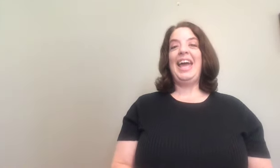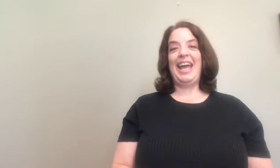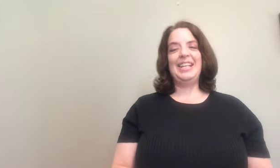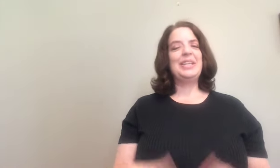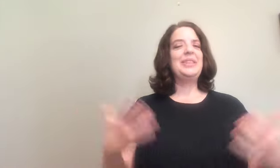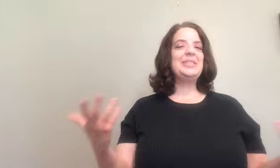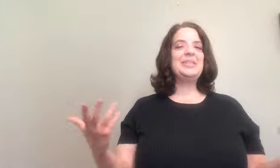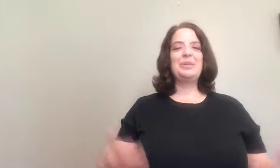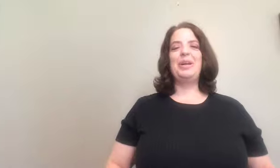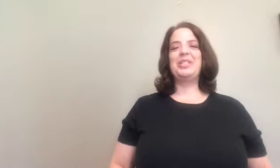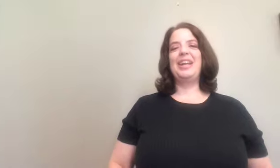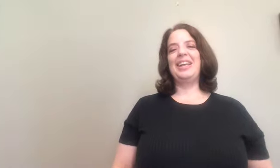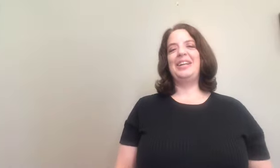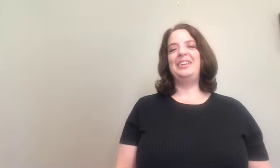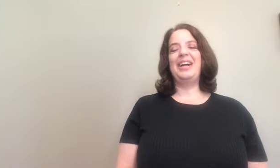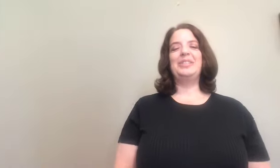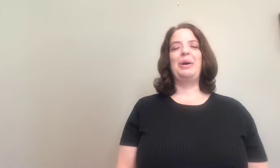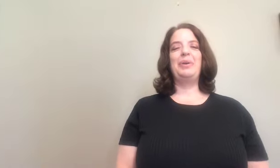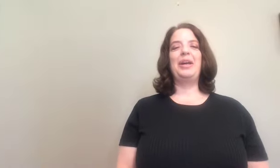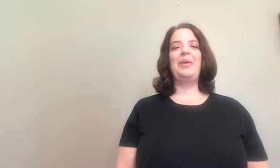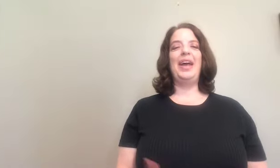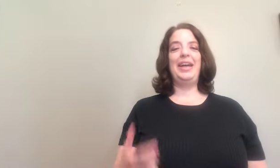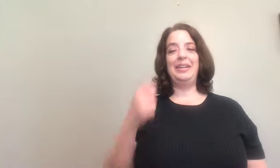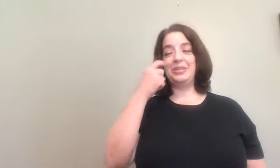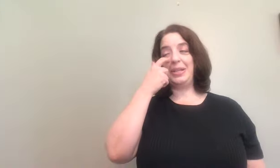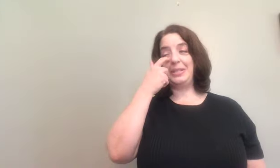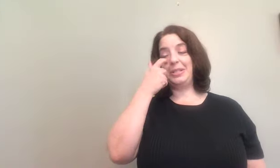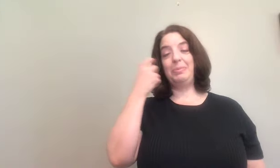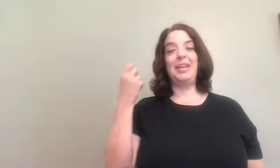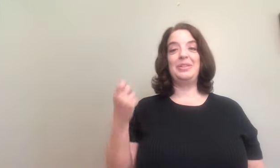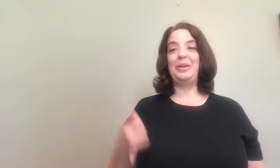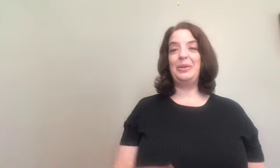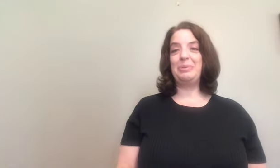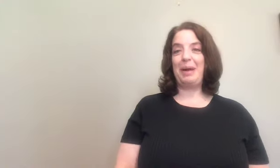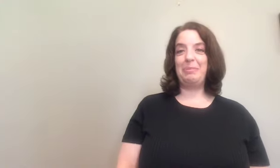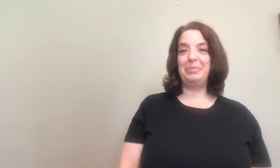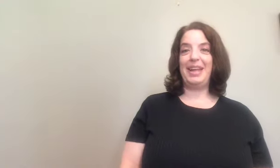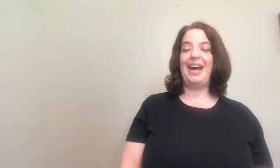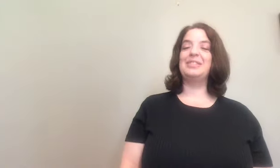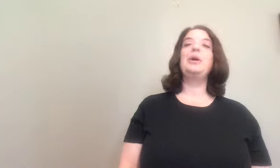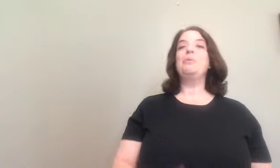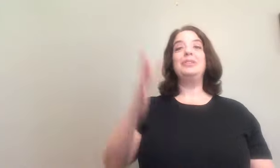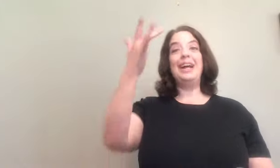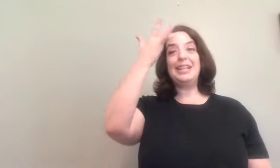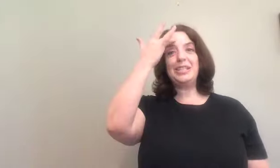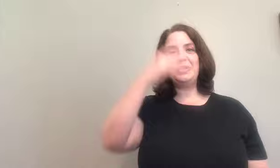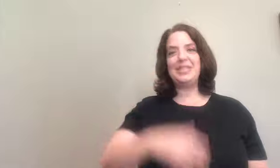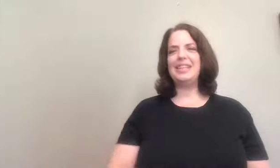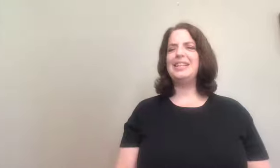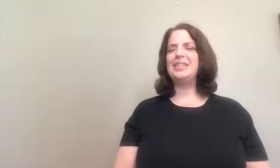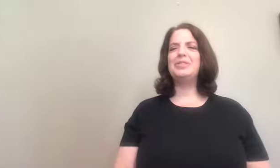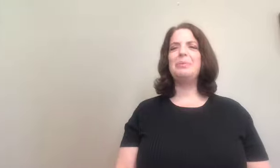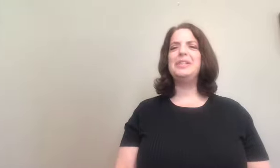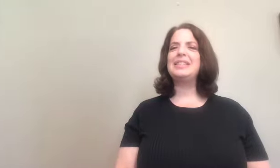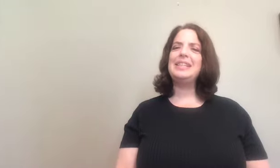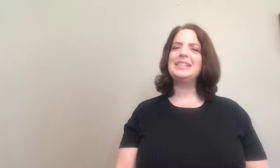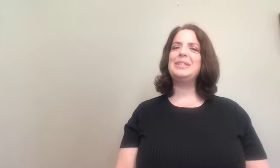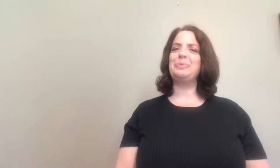And this is a question I get a lot, so I want to go ahead and address it just because I know you'll probably ask. Related to sickness, if someone sneezes, what do